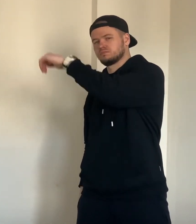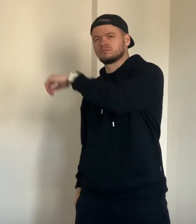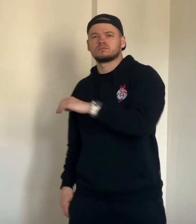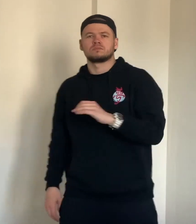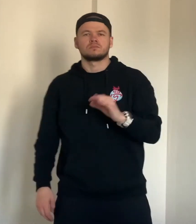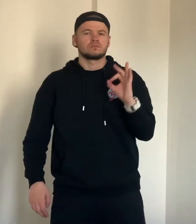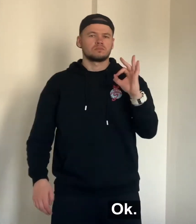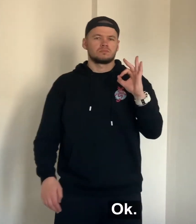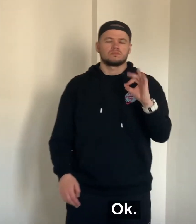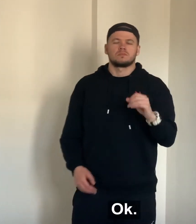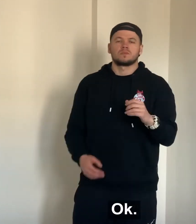okay?